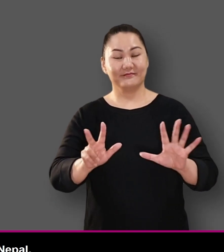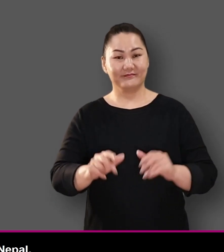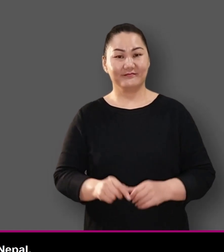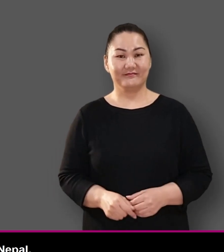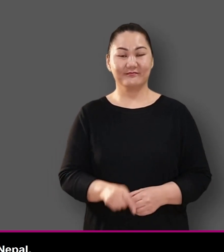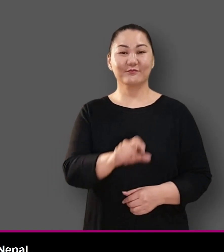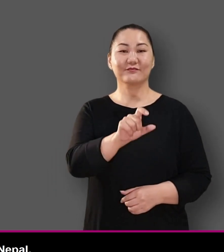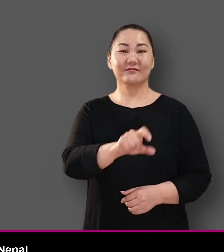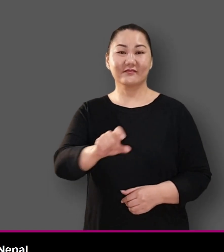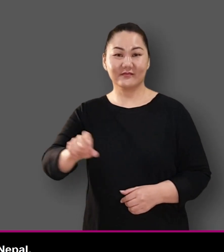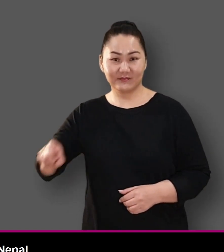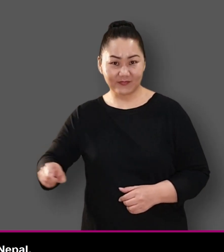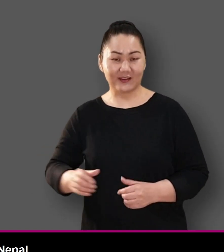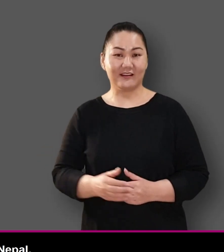Nepal,